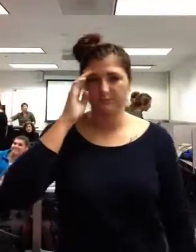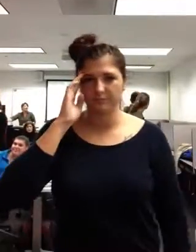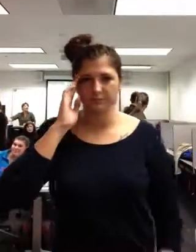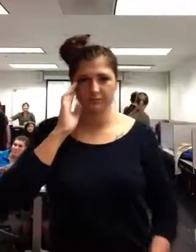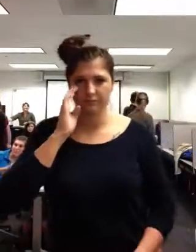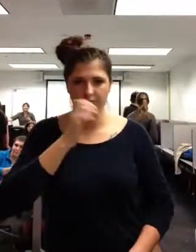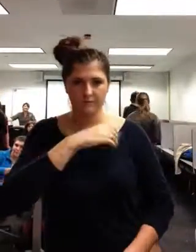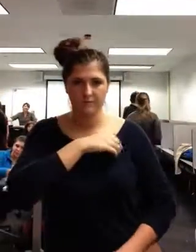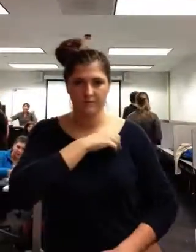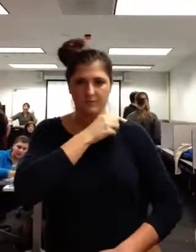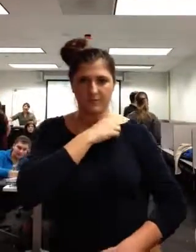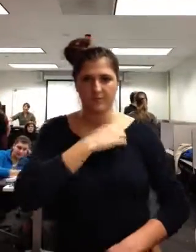Again, it's college.